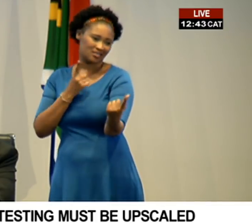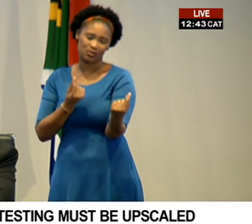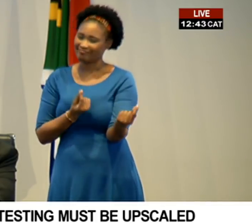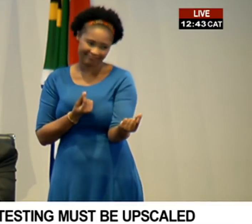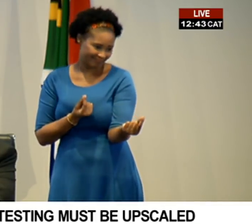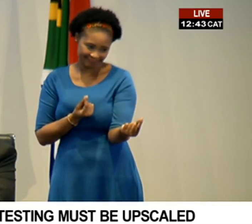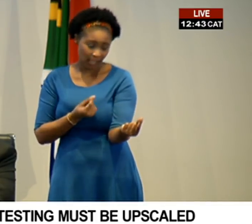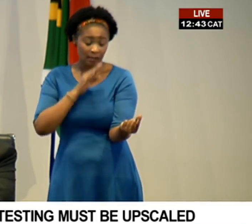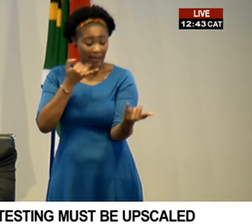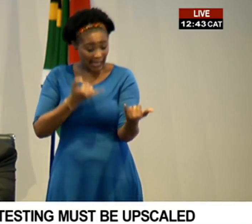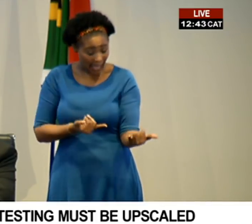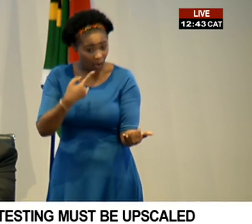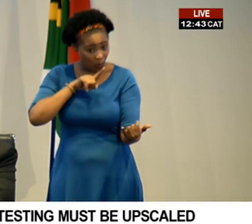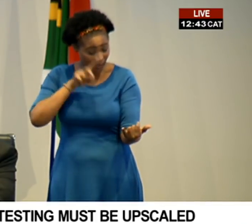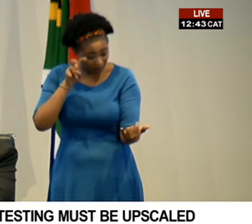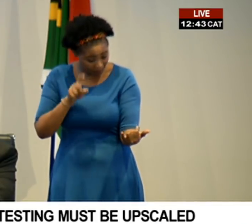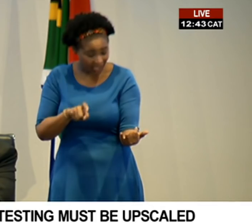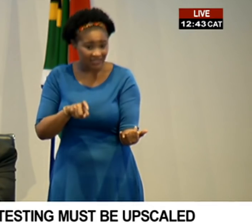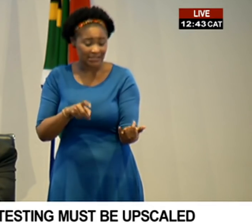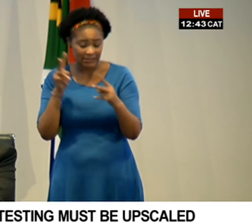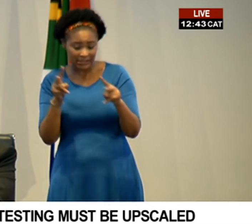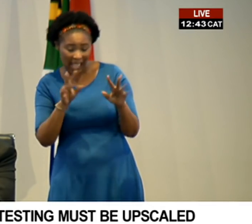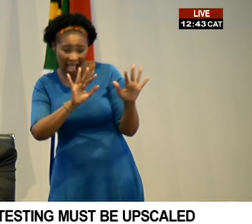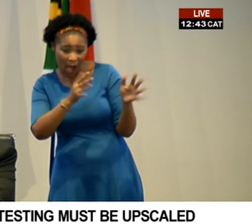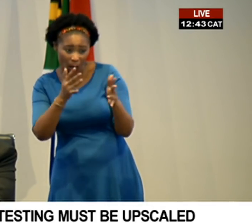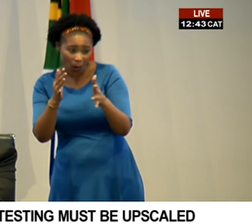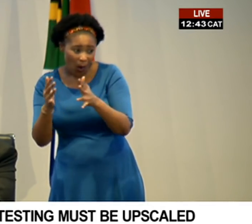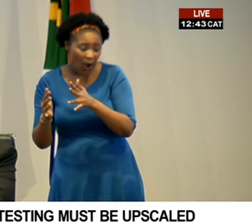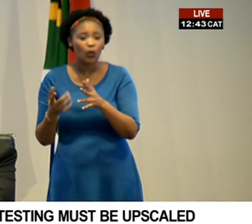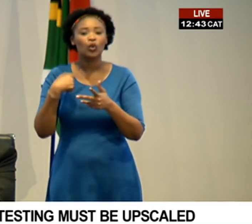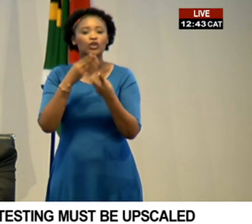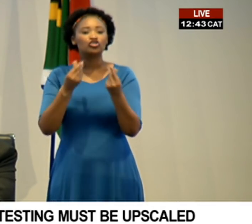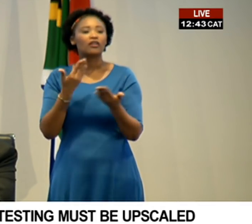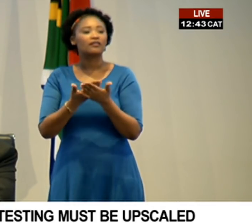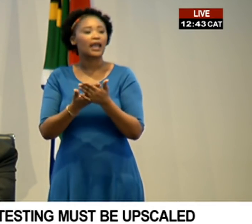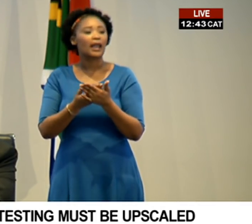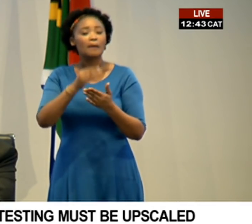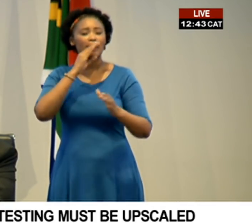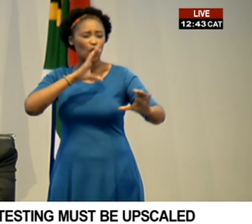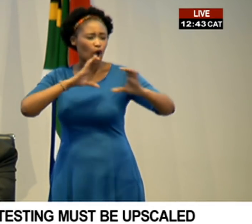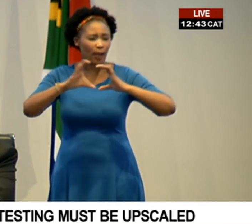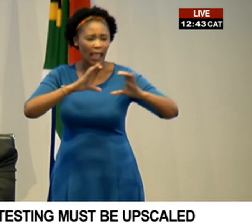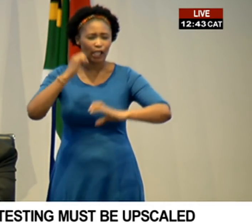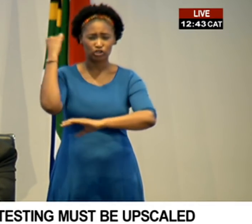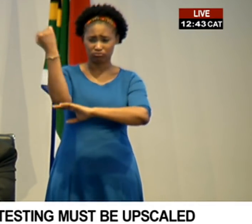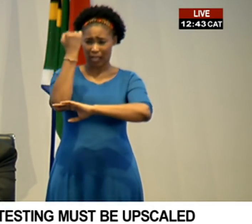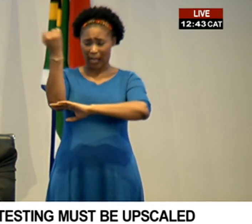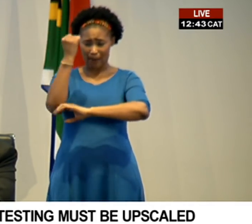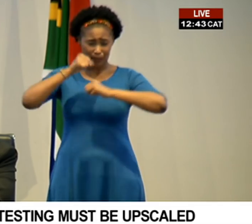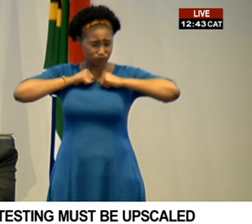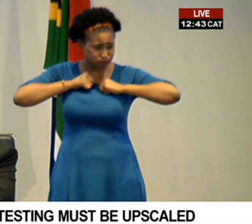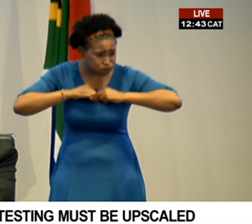and your presentation raised it, on a massive communication campaign, so that the level